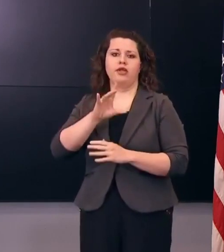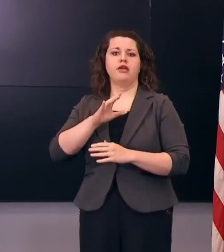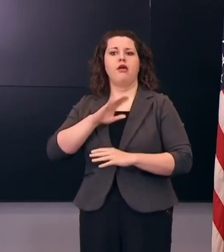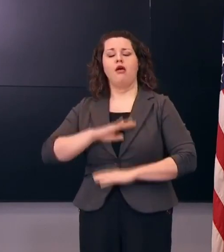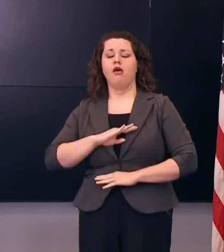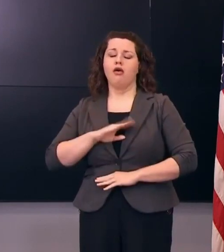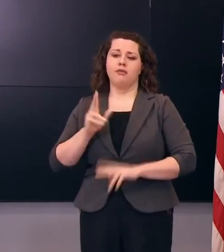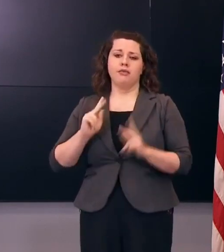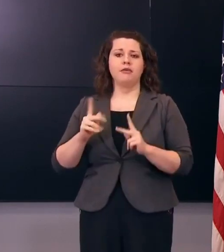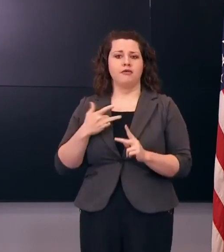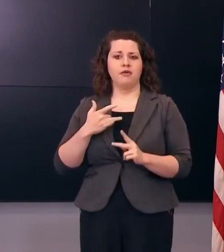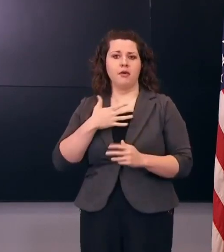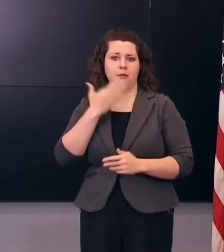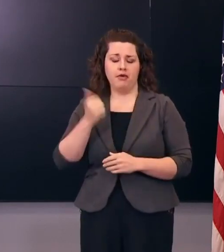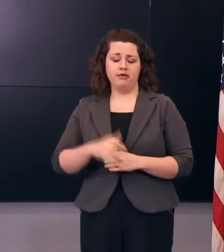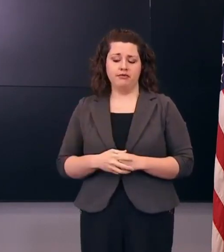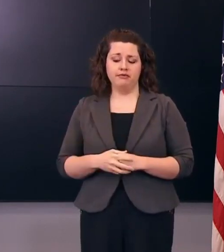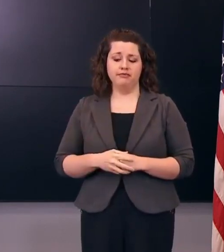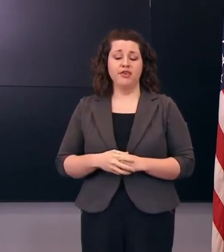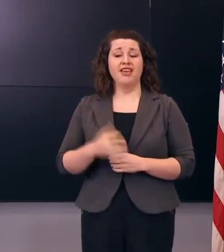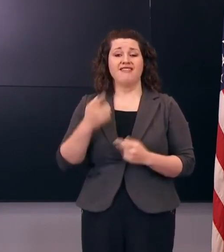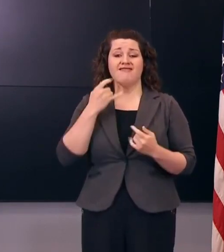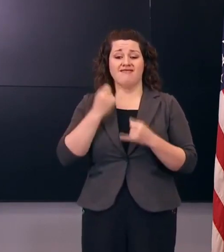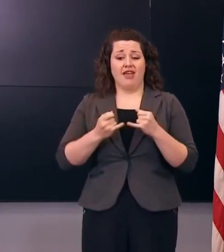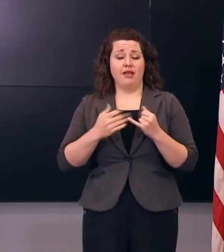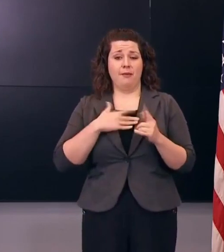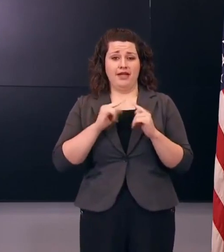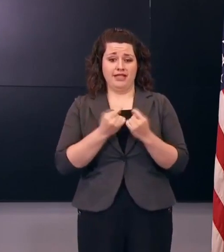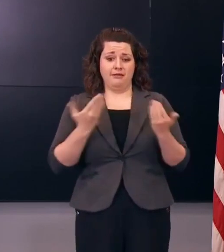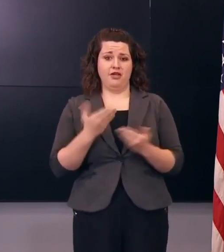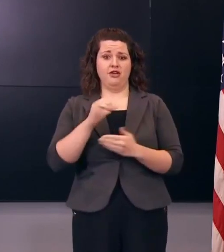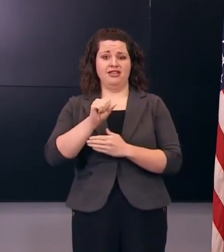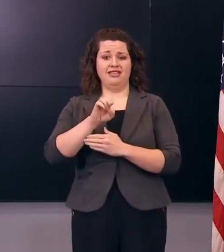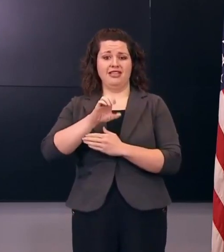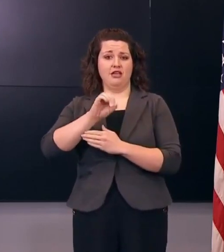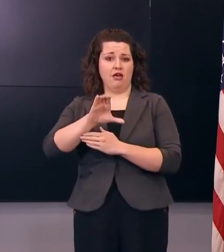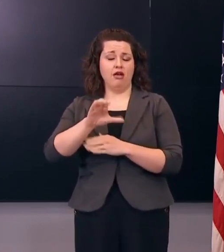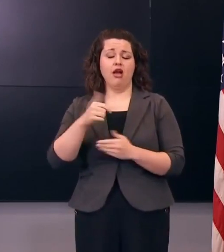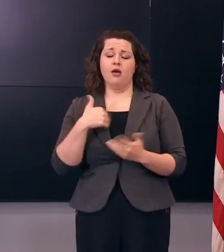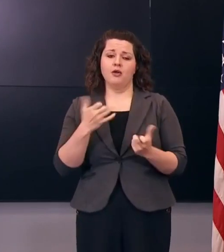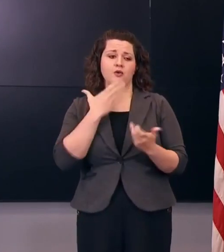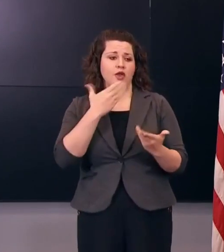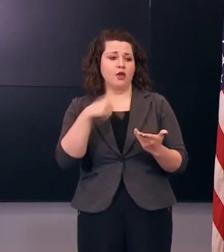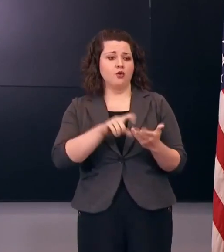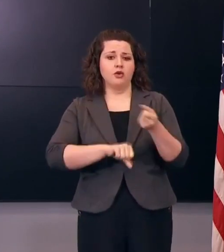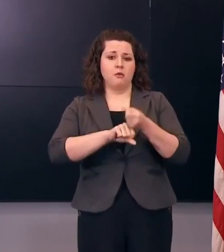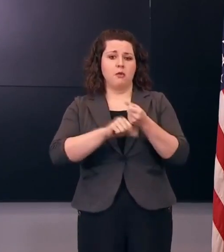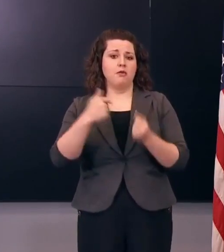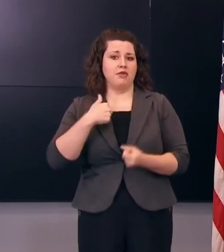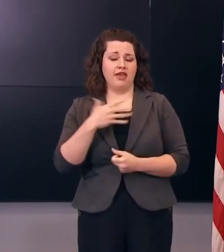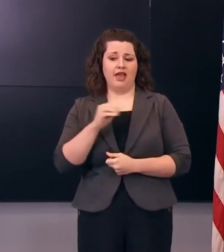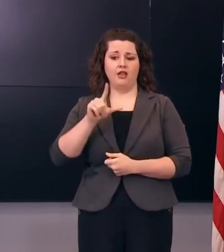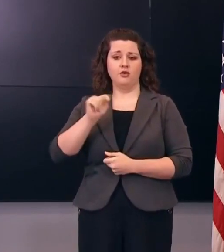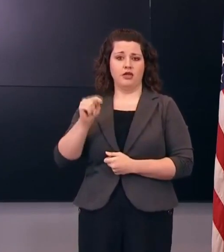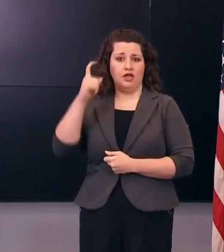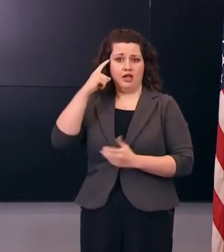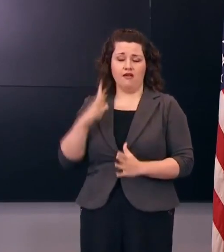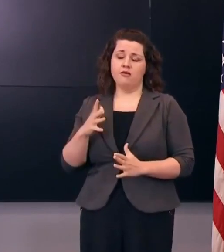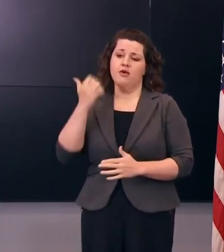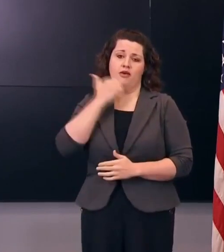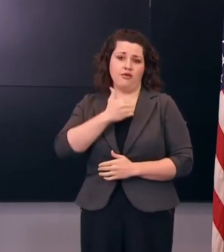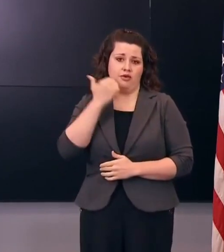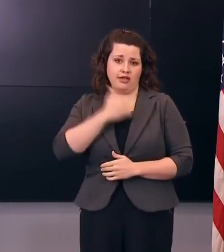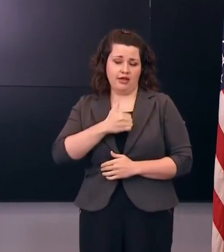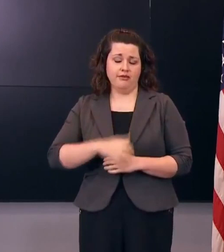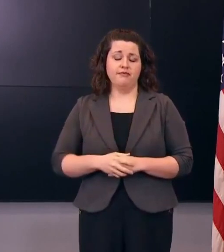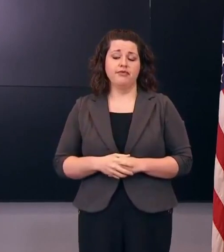challenging times. Finally, to my team here at the SEOC, I want to thank you for supporting me and the Lieutenant Governor each and every